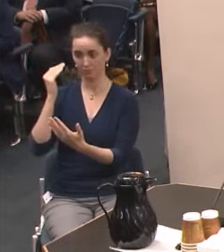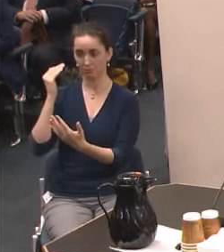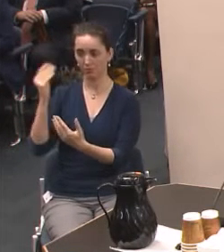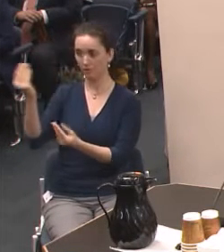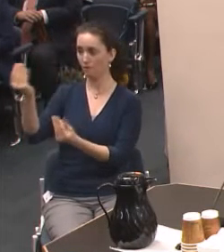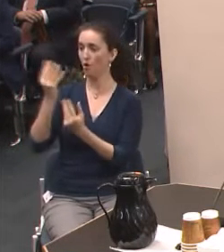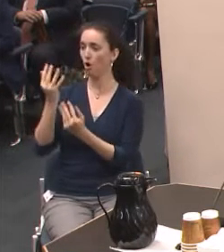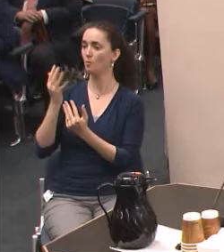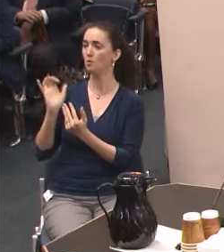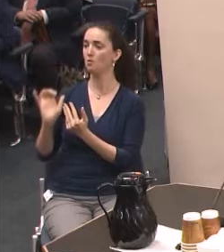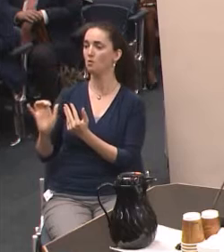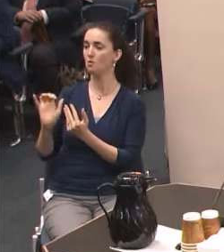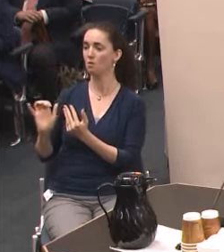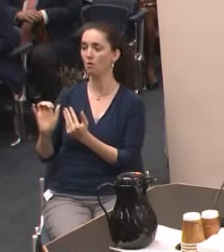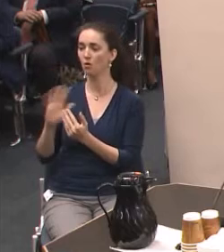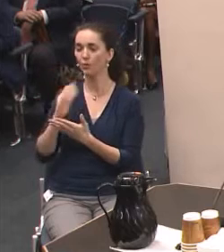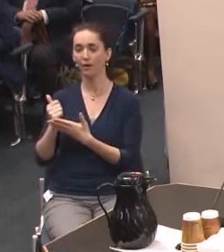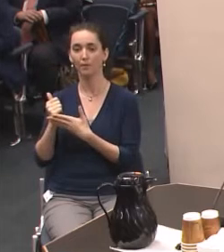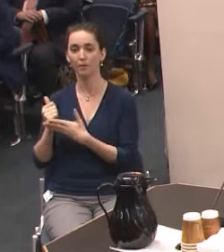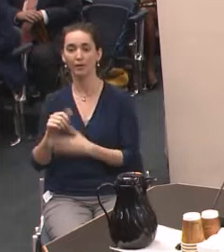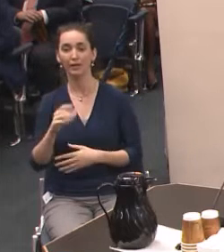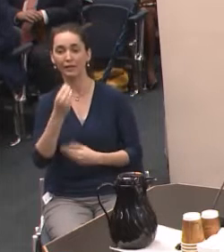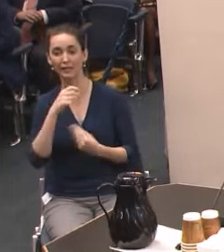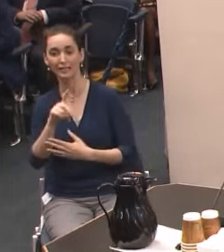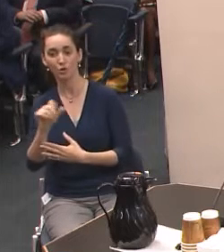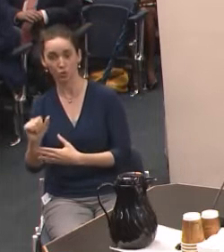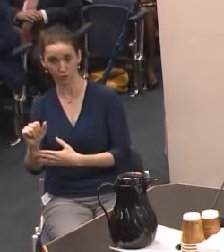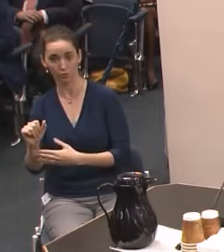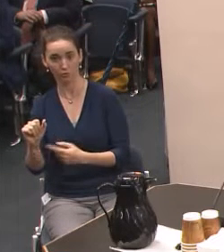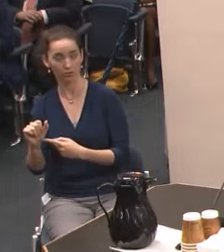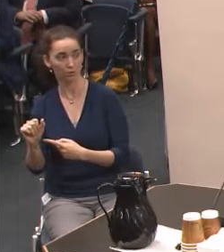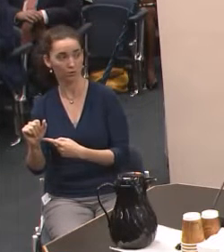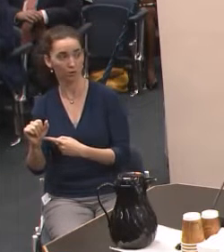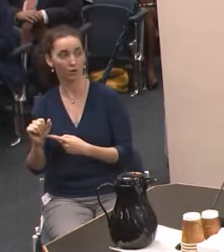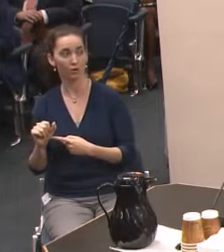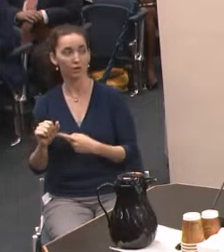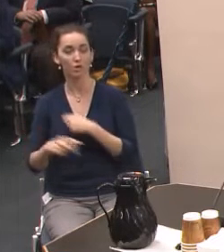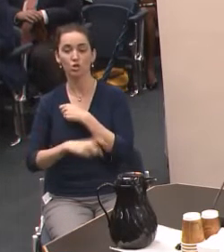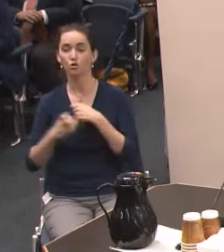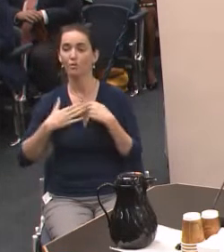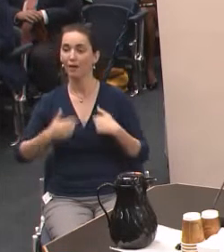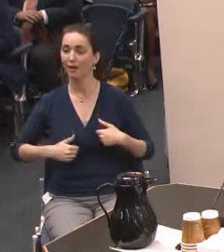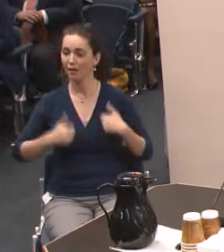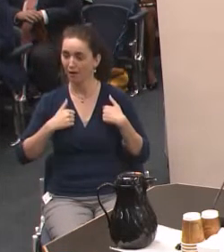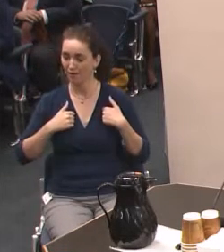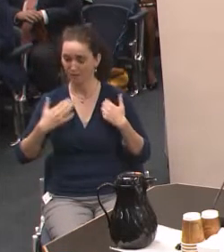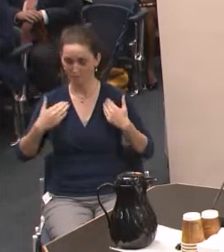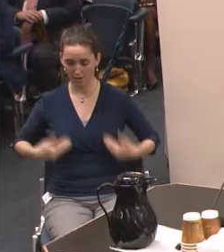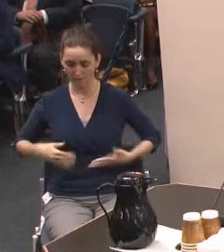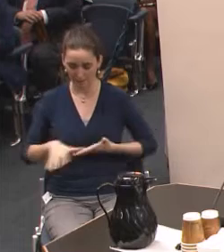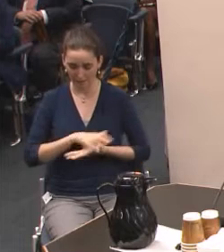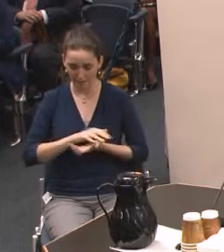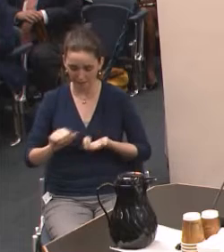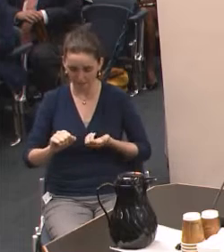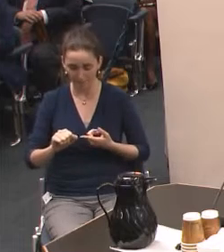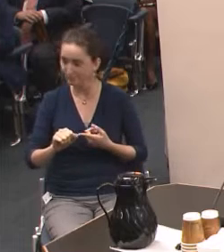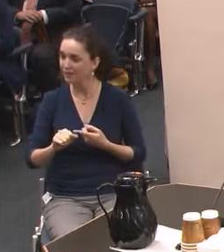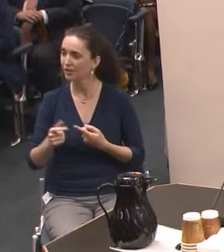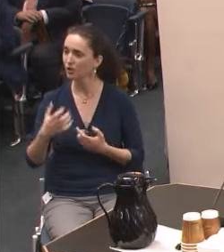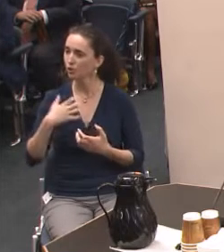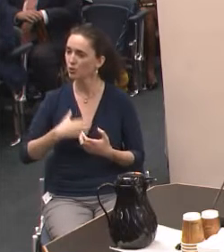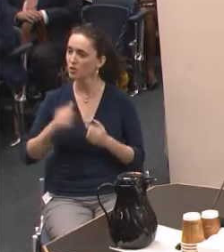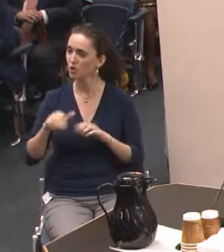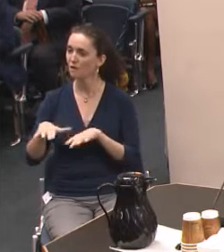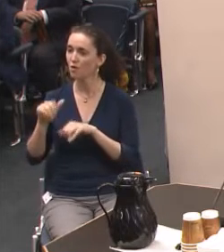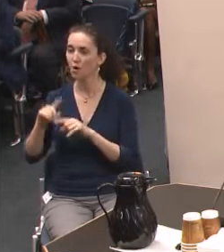disorders nearly stole my life and damaged my original teeth could have been avoided but it was not discussed in my PE health